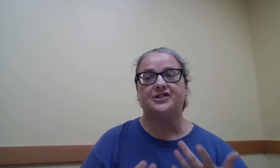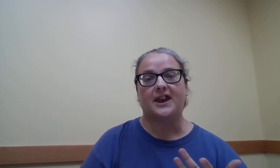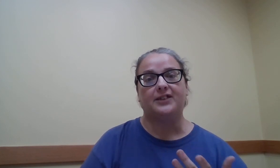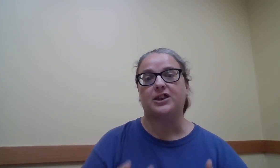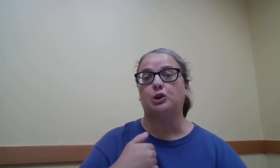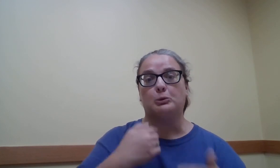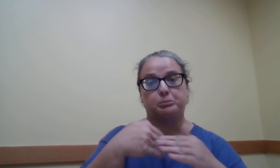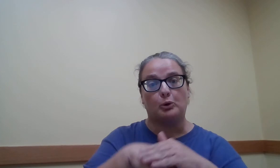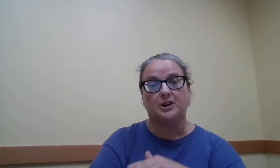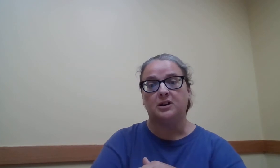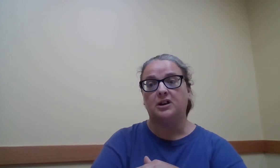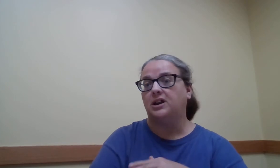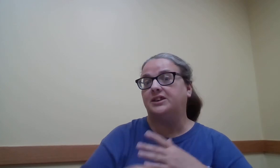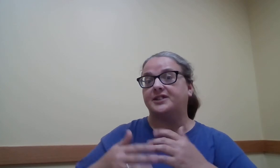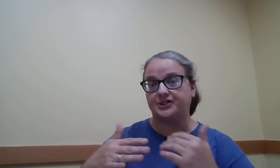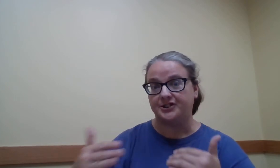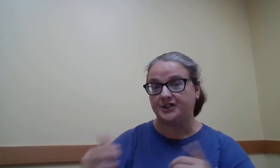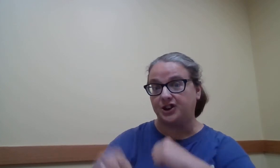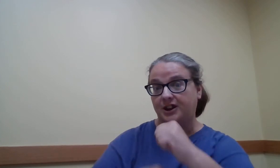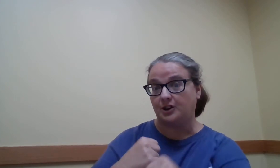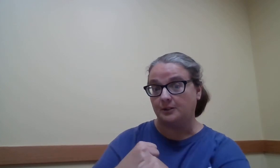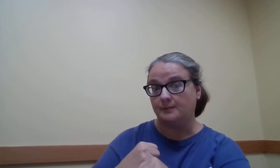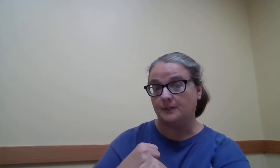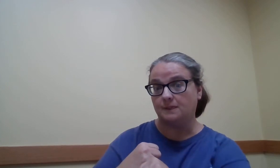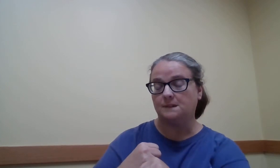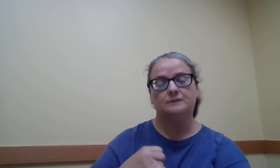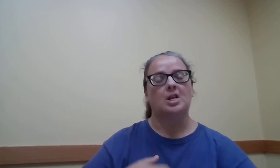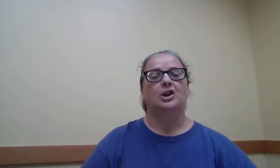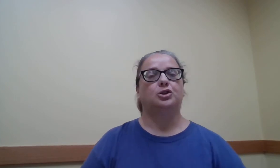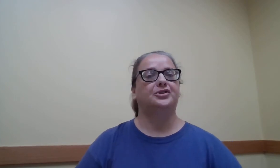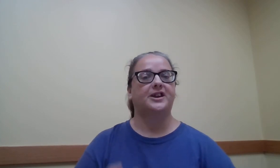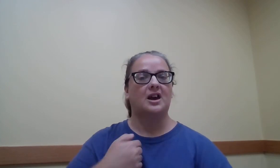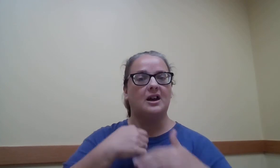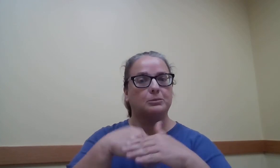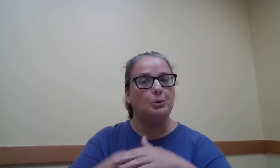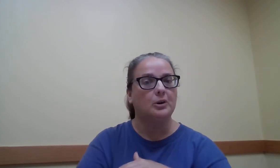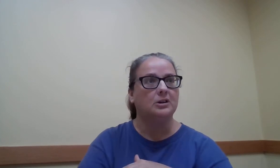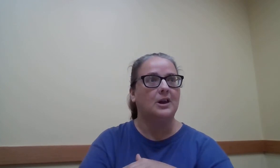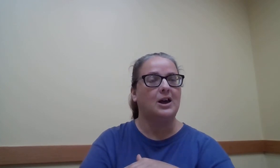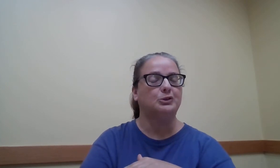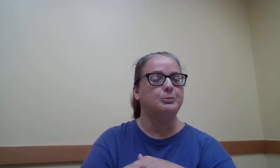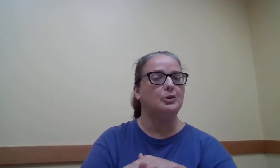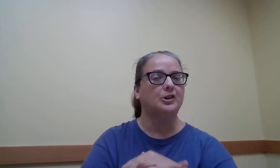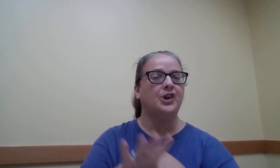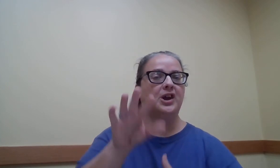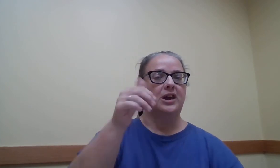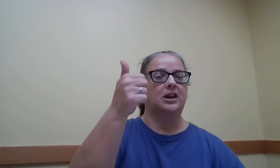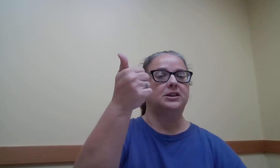say that you were born in such and such a year, you say I was born in